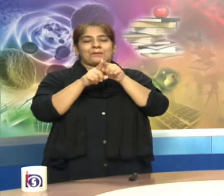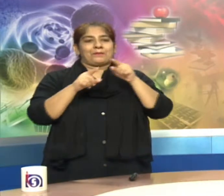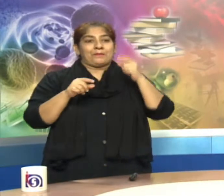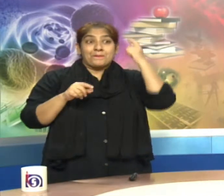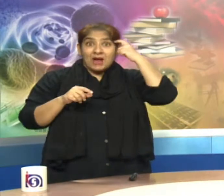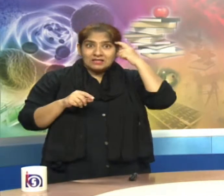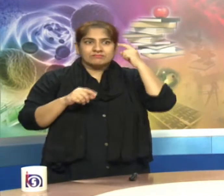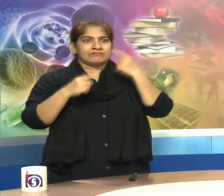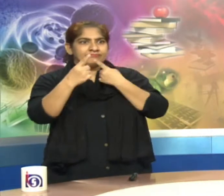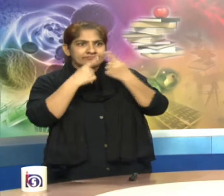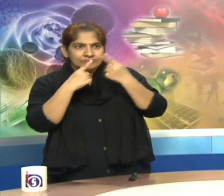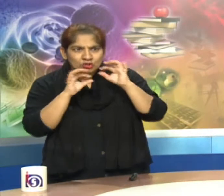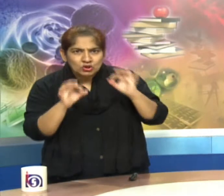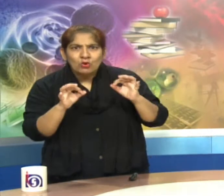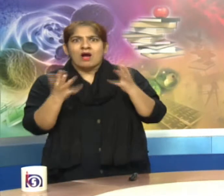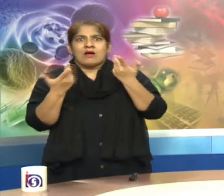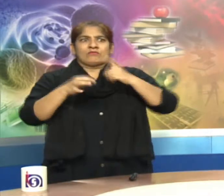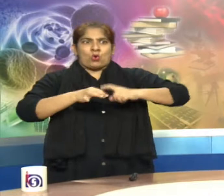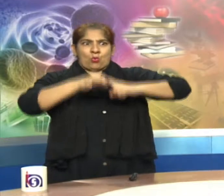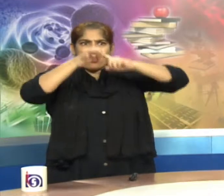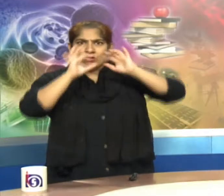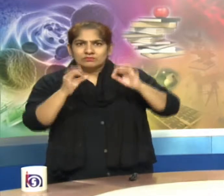presentation is a good quality.